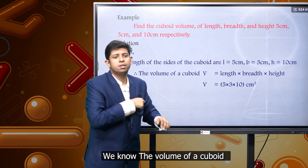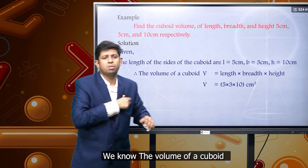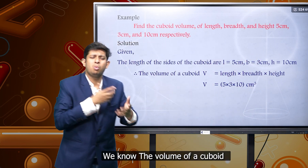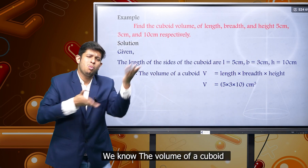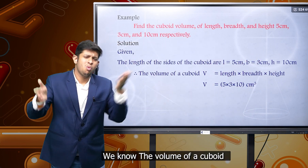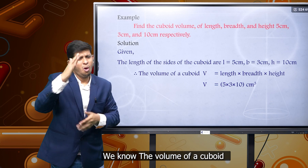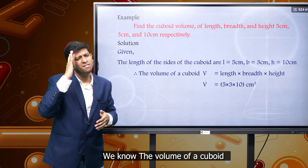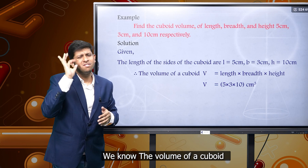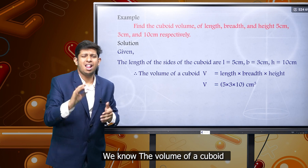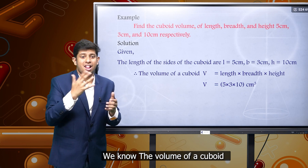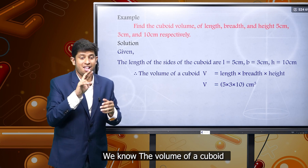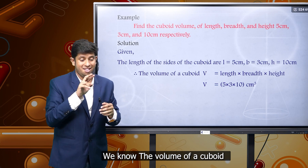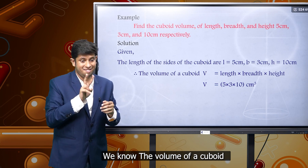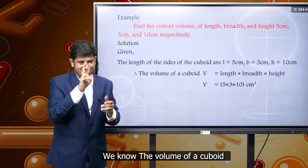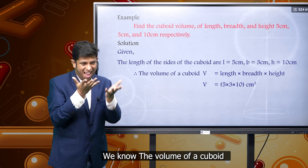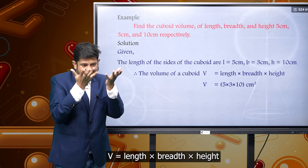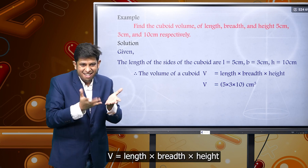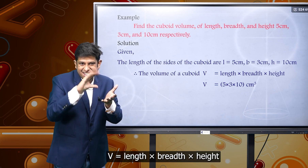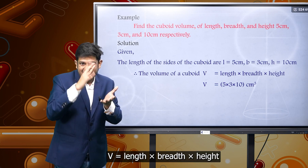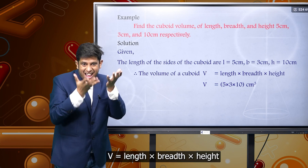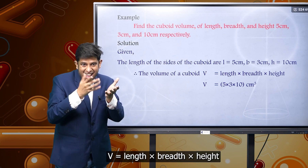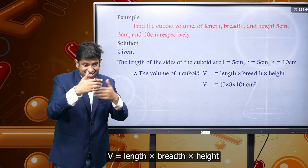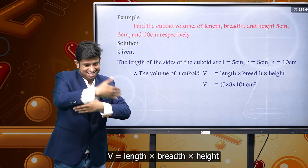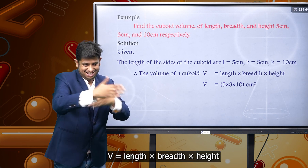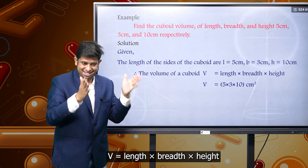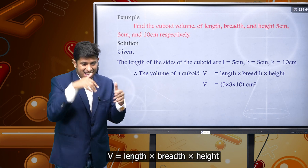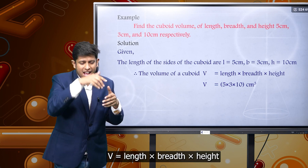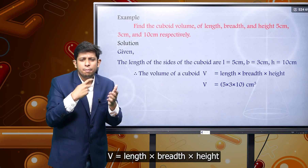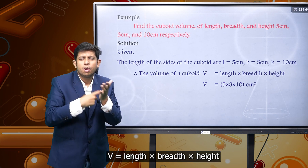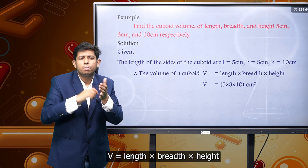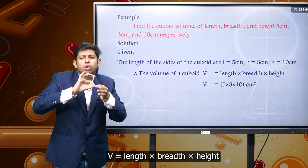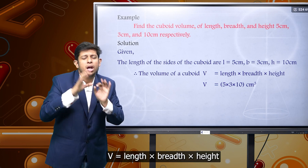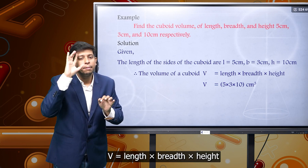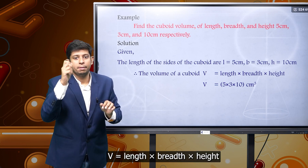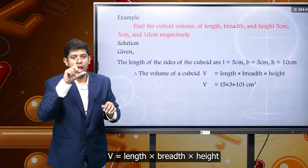We know the volume of a cuboid V is equal to L into B into H.